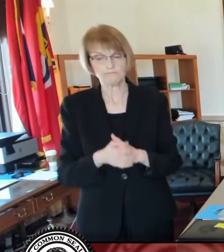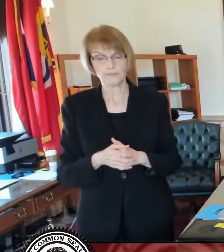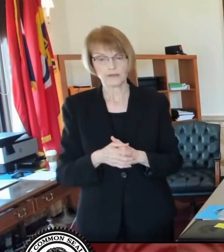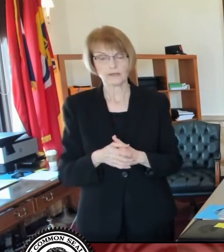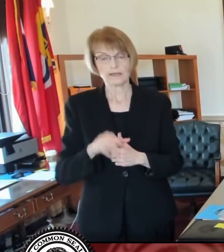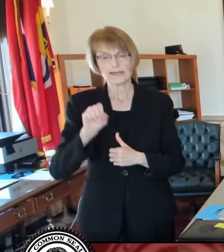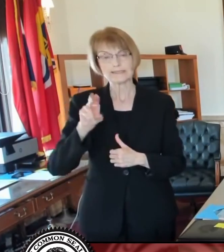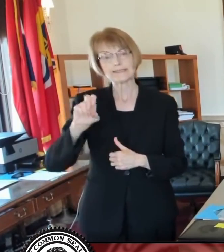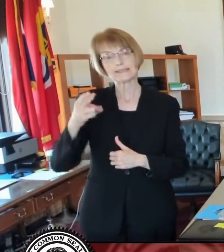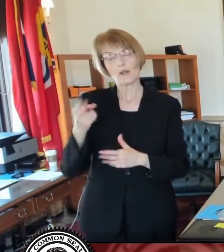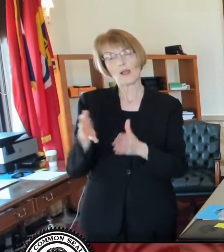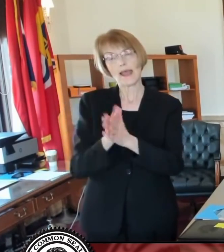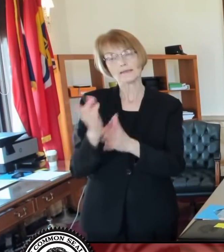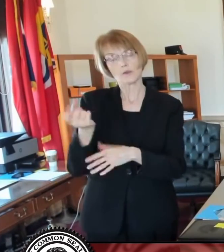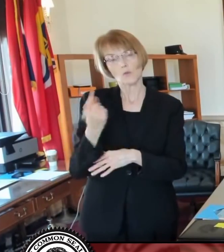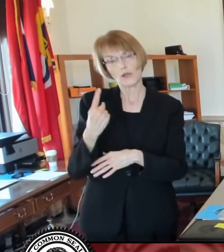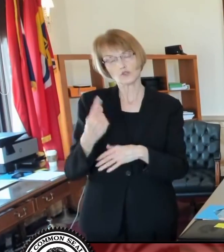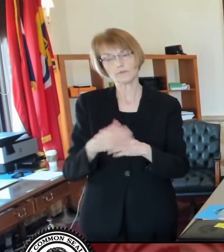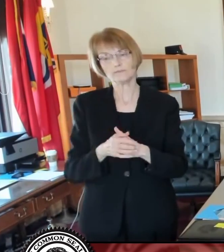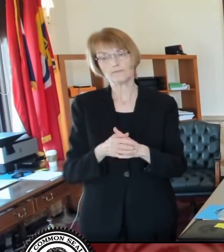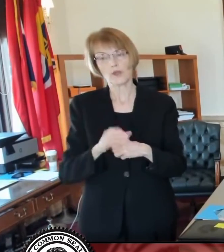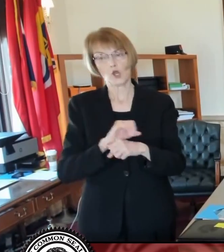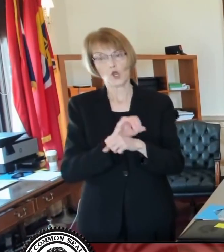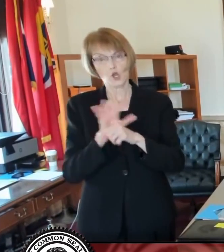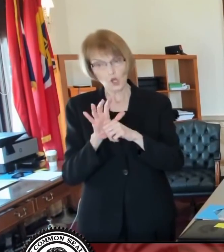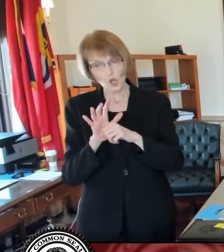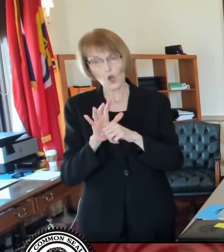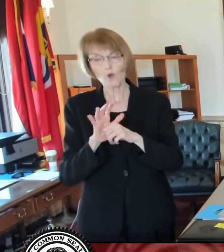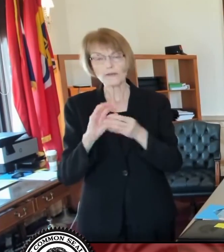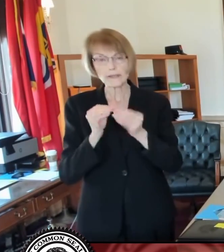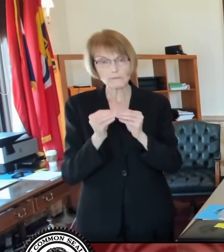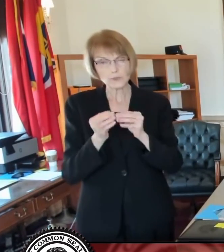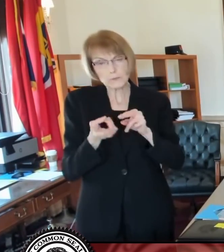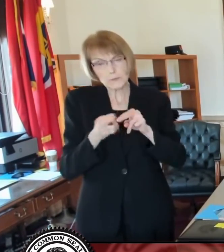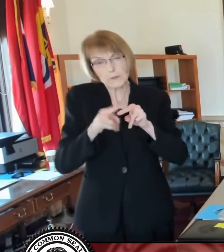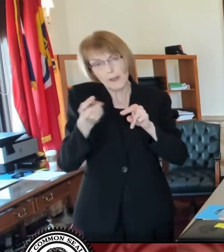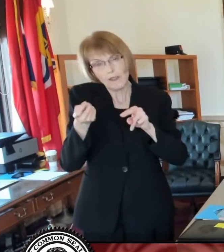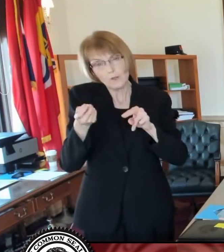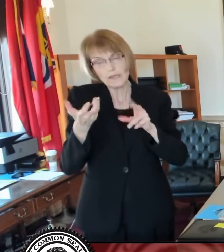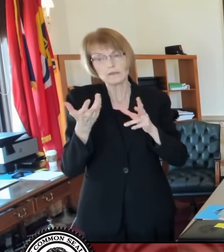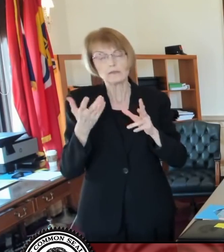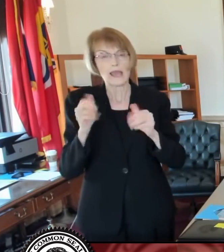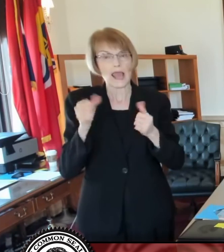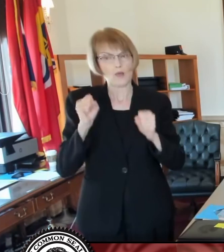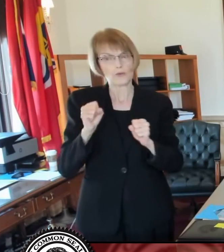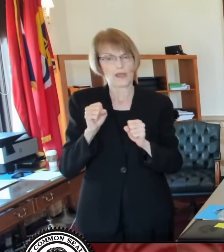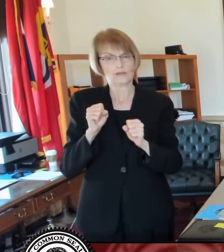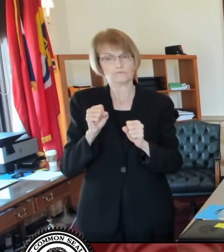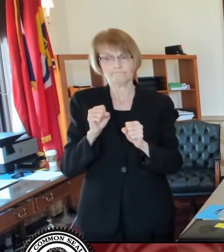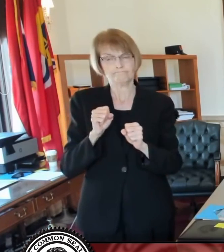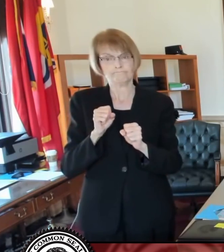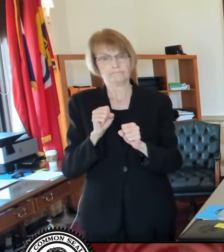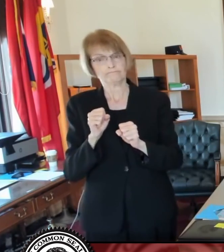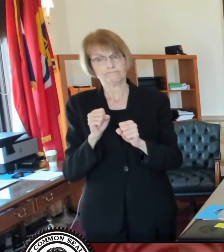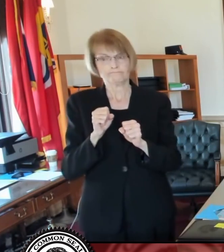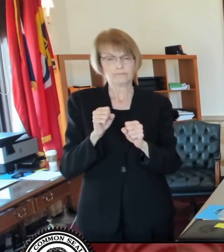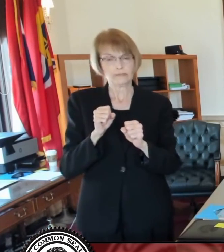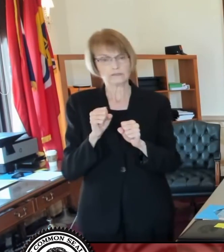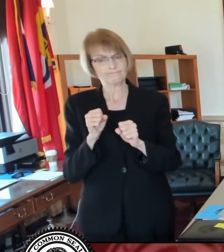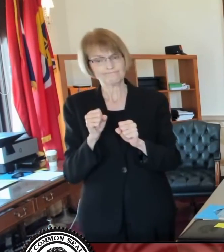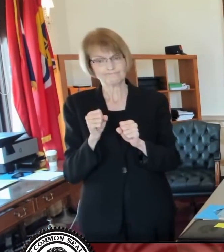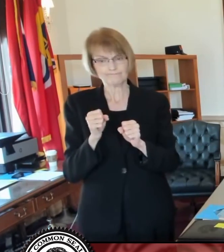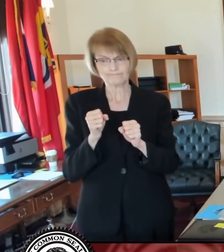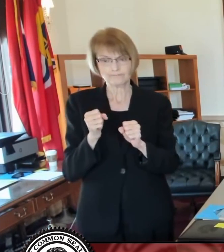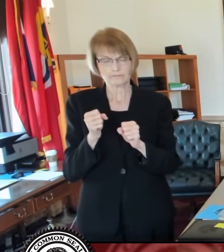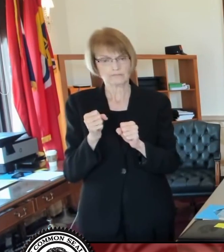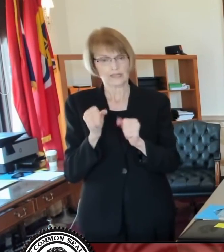from Sarah asking about with COVID cases and a little bit of an uptick, how are you able to report bars or restaurants or businesses